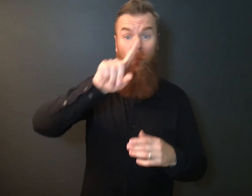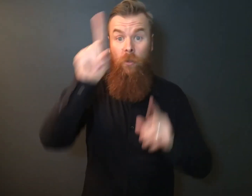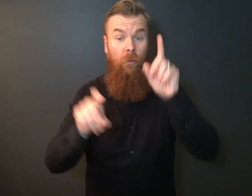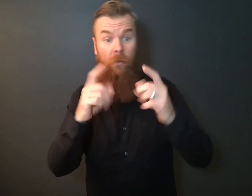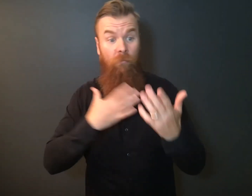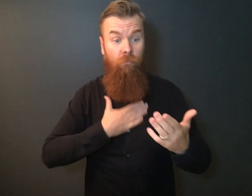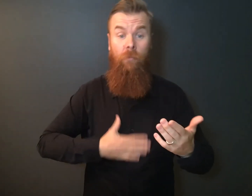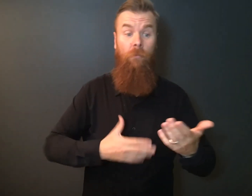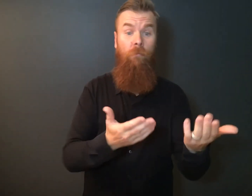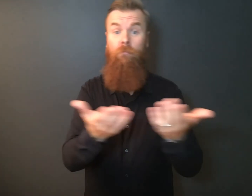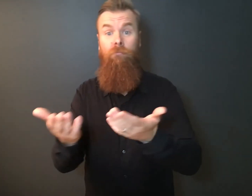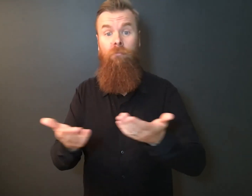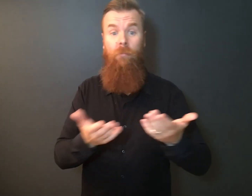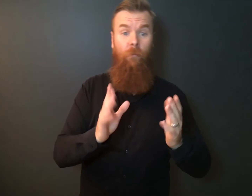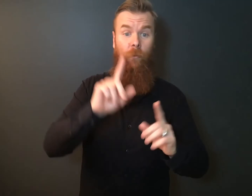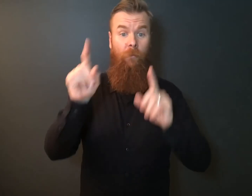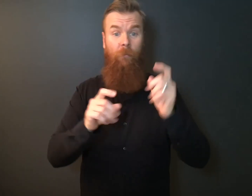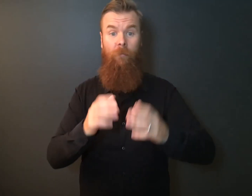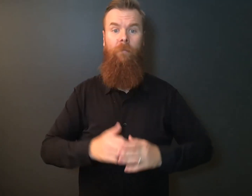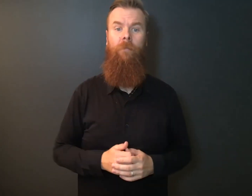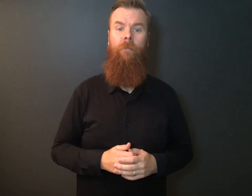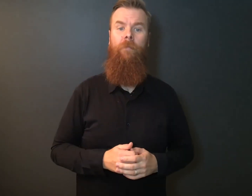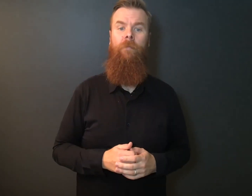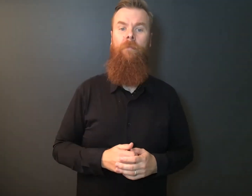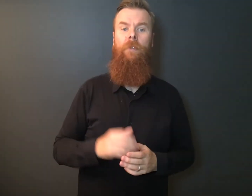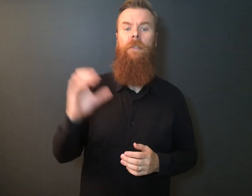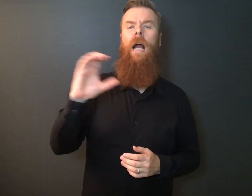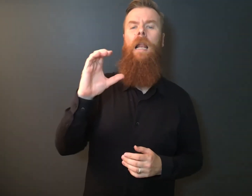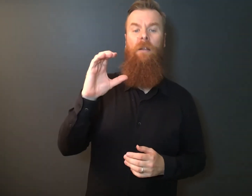No, I don't see any hands up now.